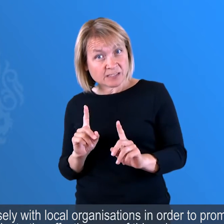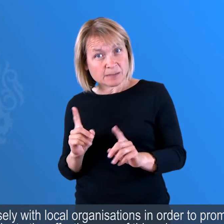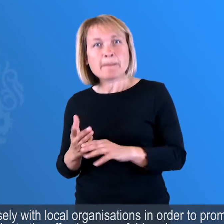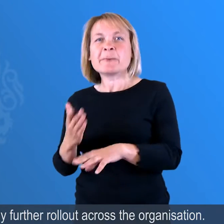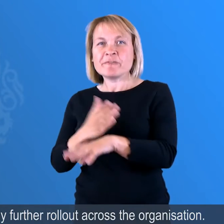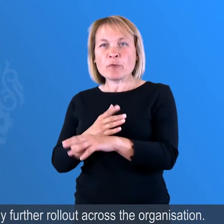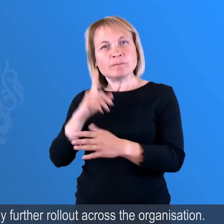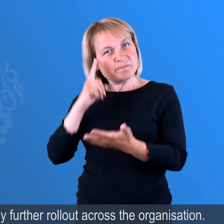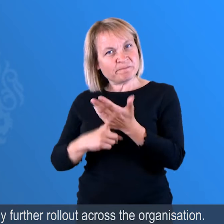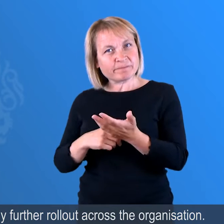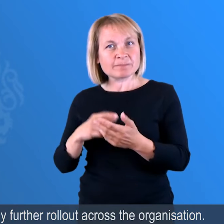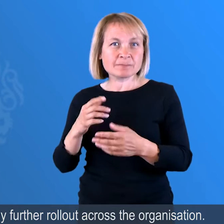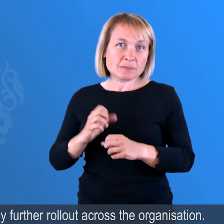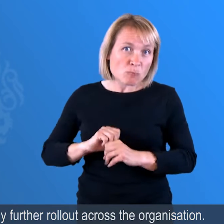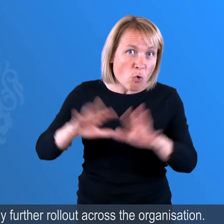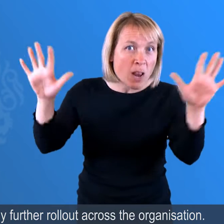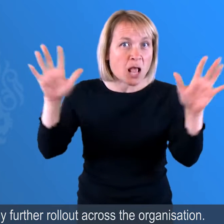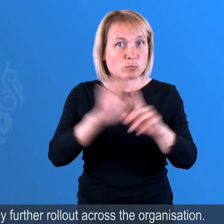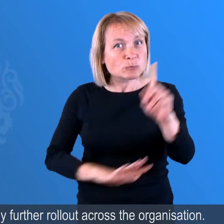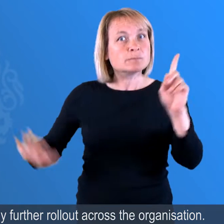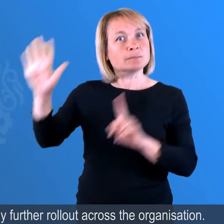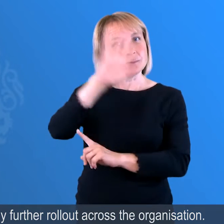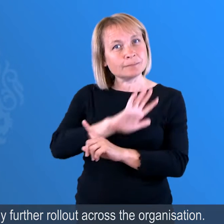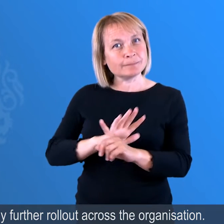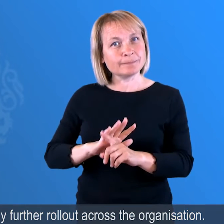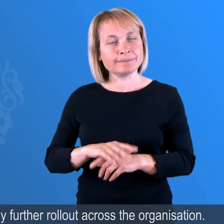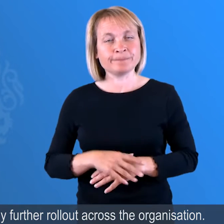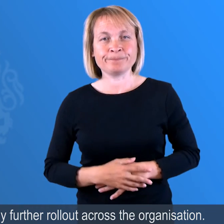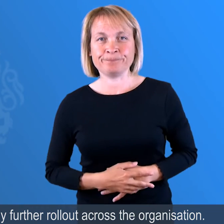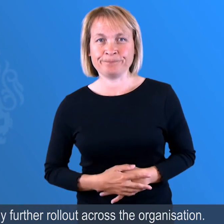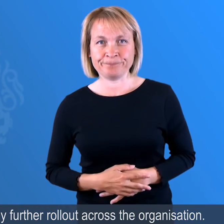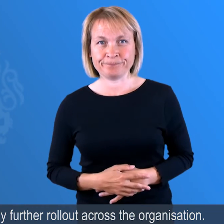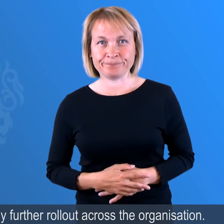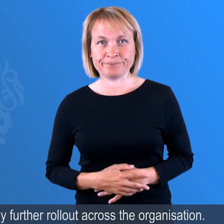any further rollout across the organisation.